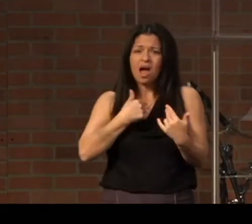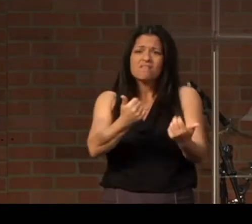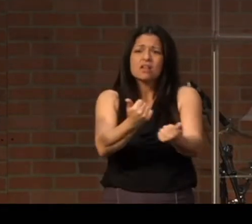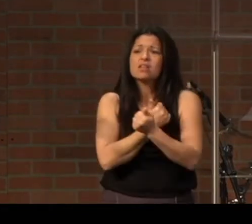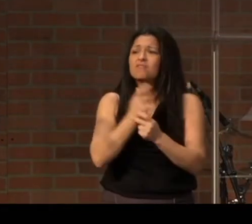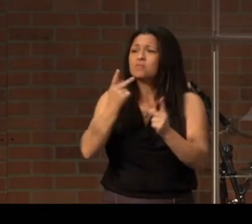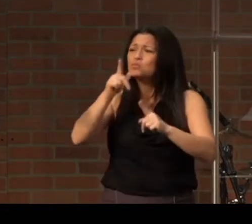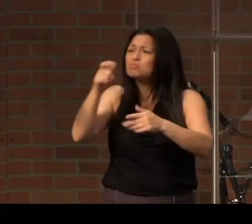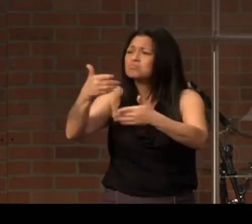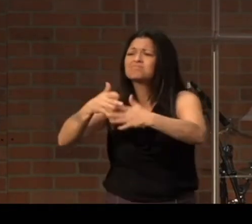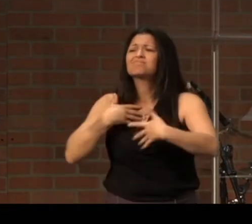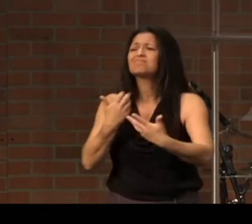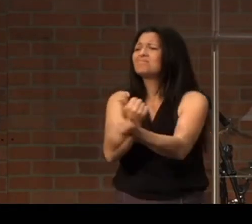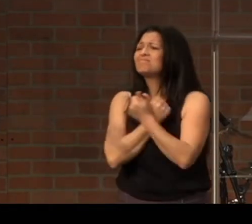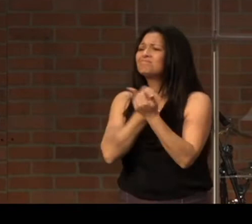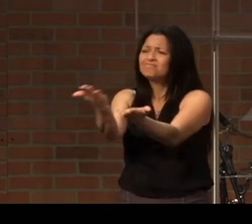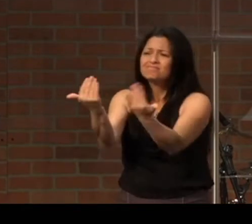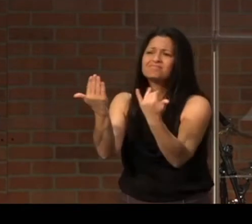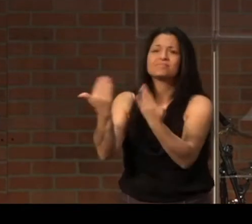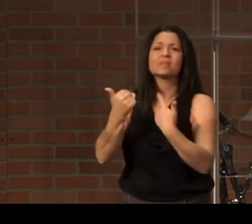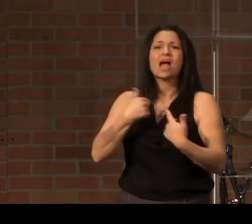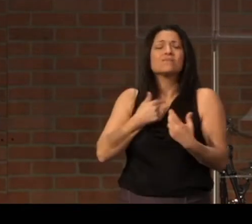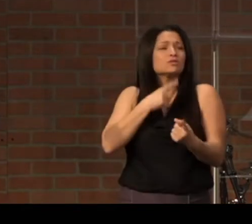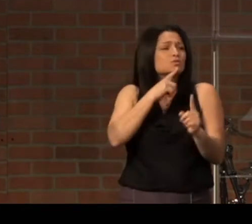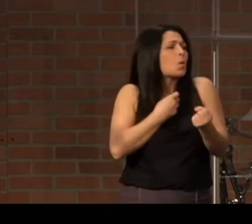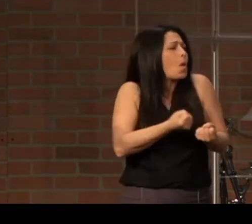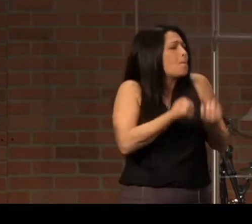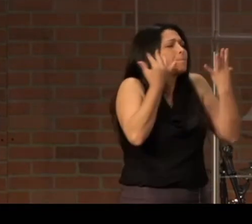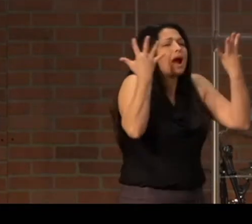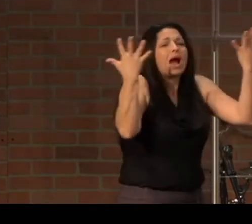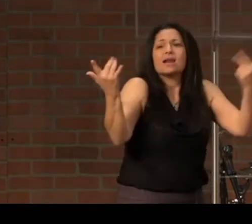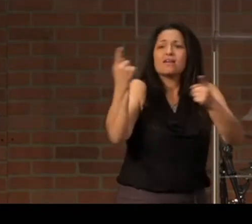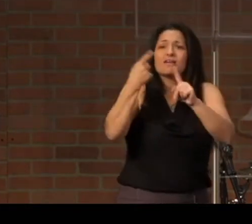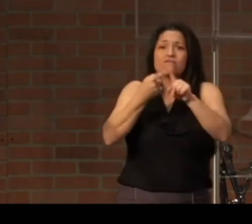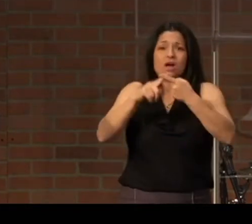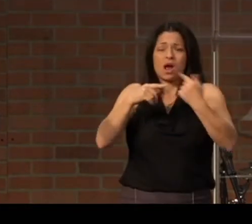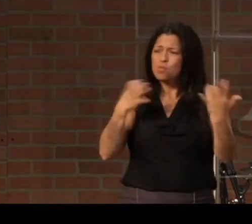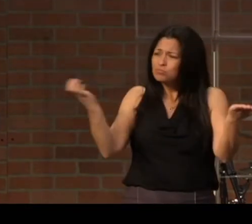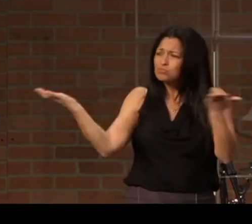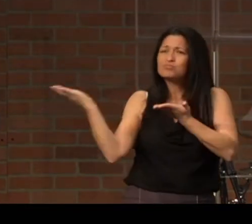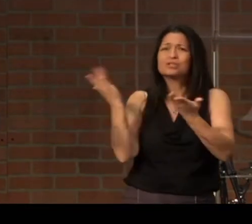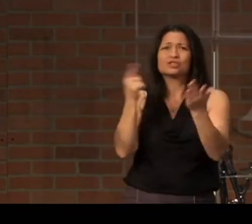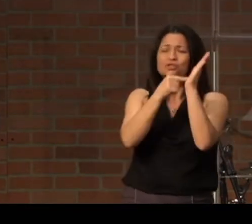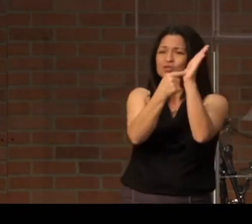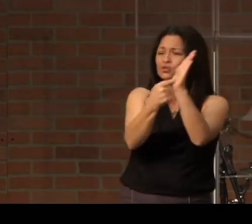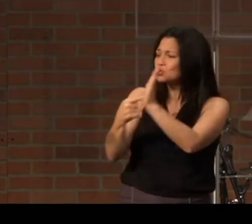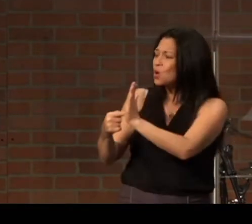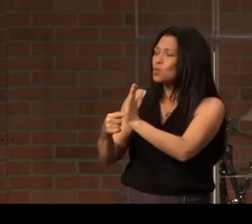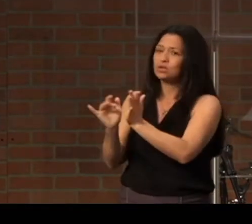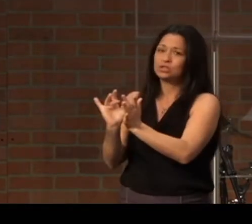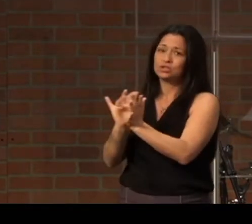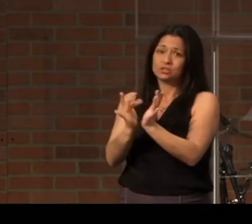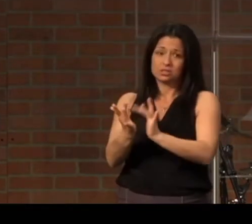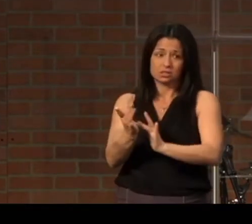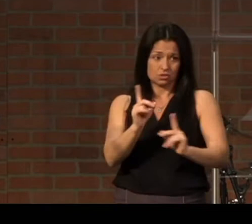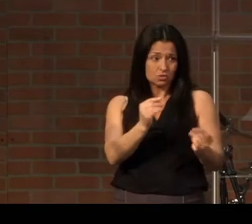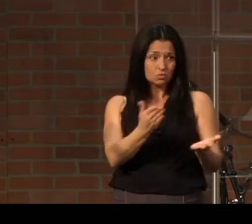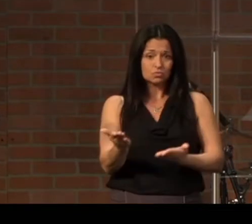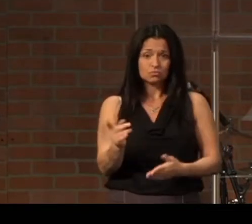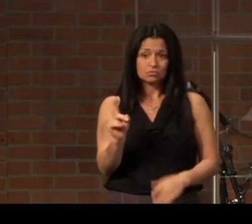I really did. I had so many friends that I wanted to bring to Jesus. Didn't you?